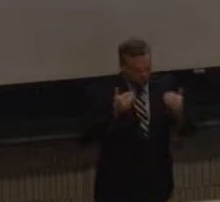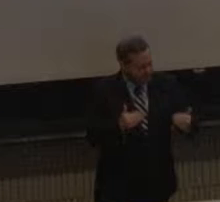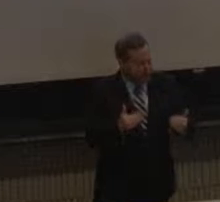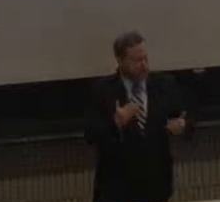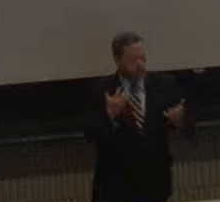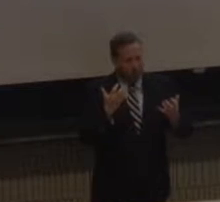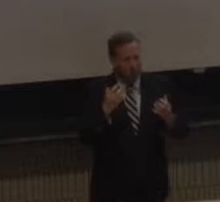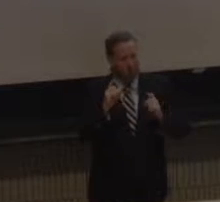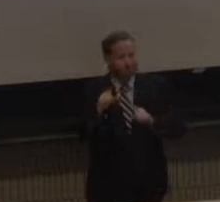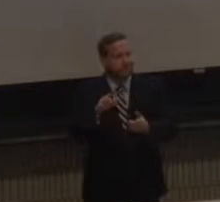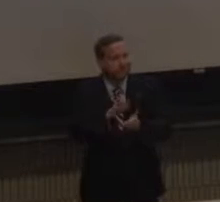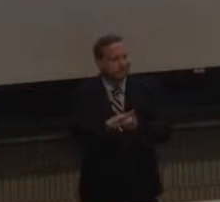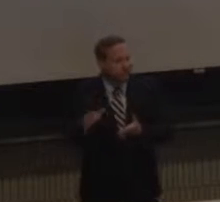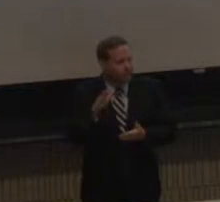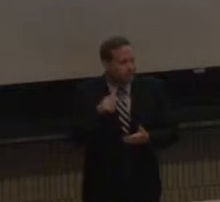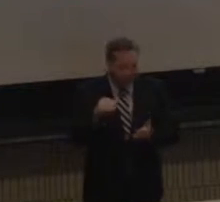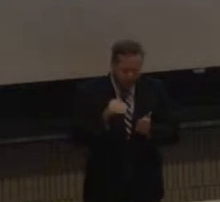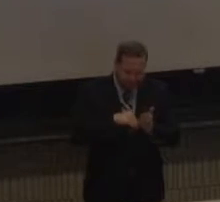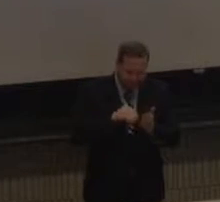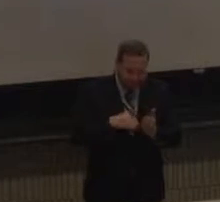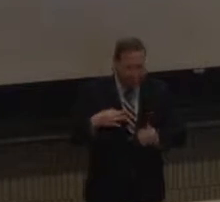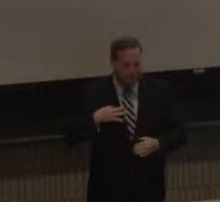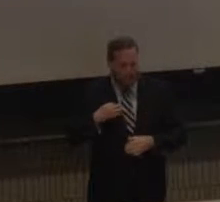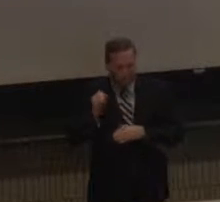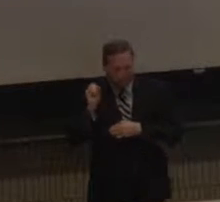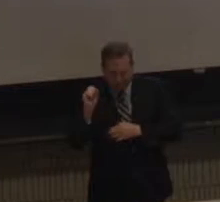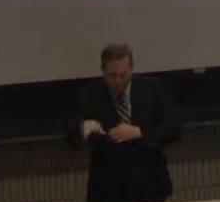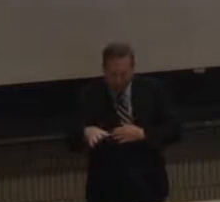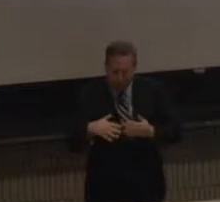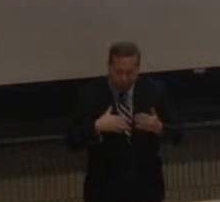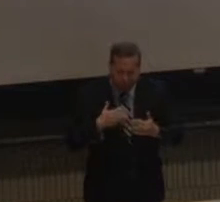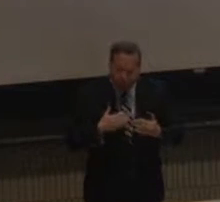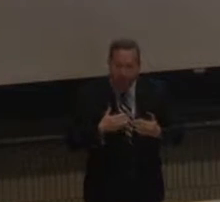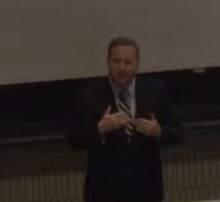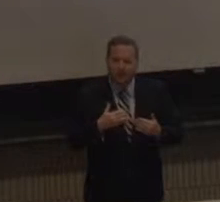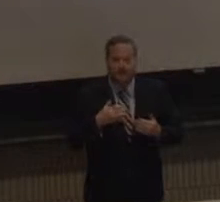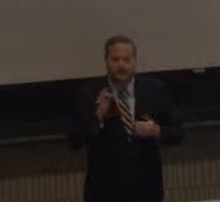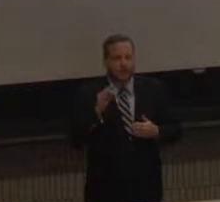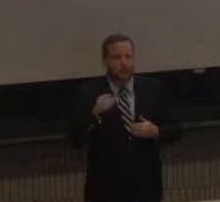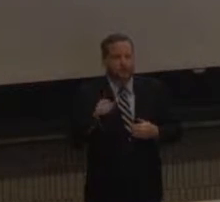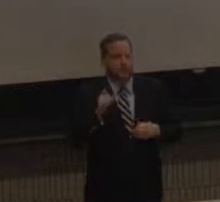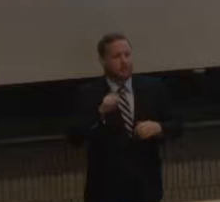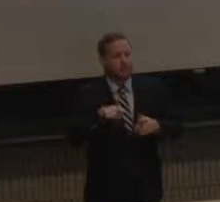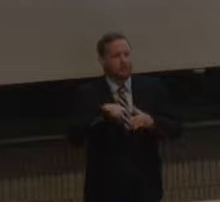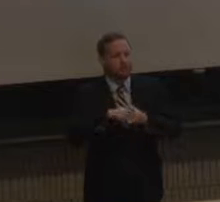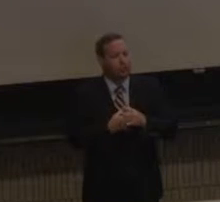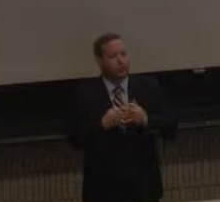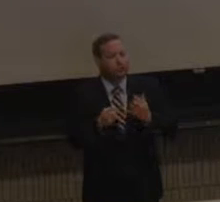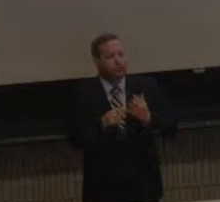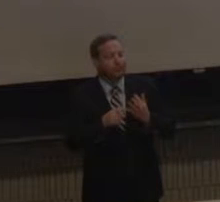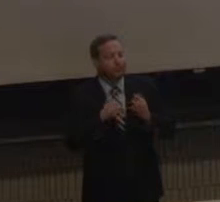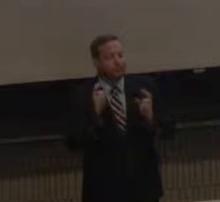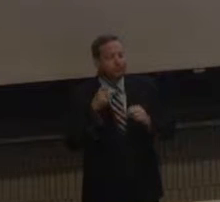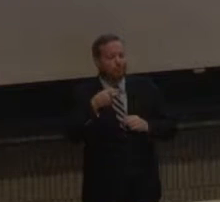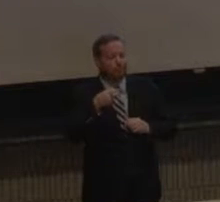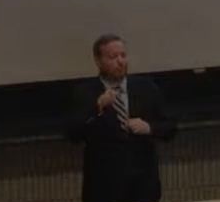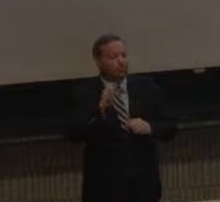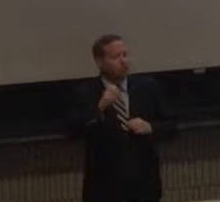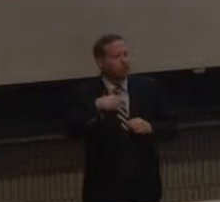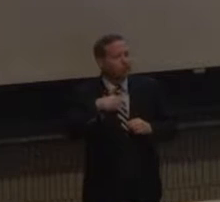he decided that was the place for him to go to school. So he sent in his application, and then he found out that he actually had